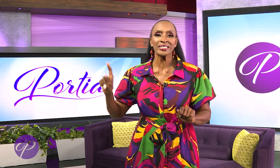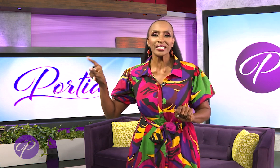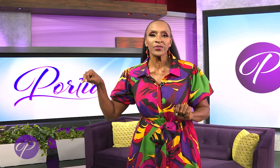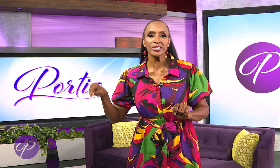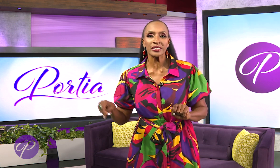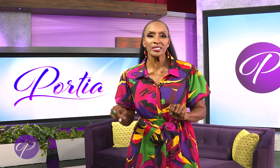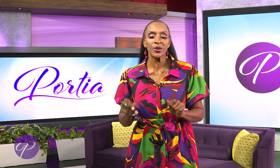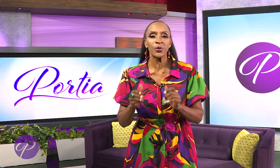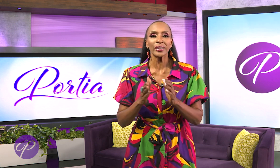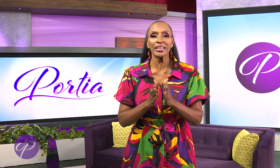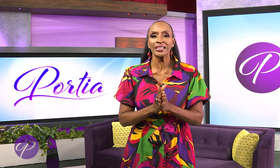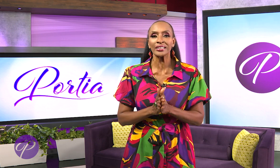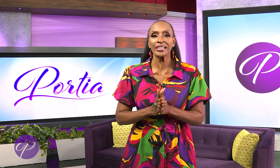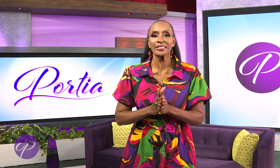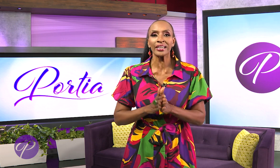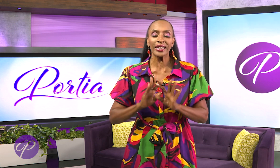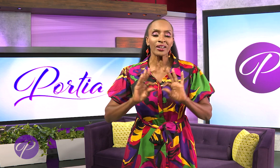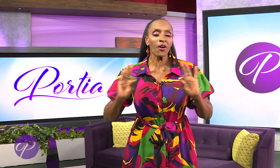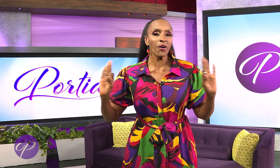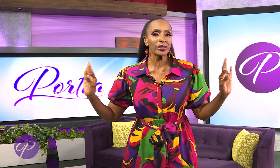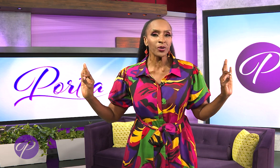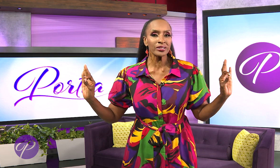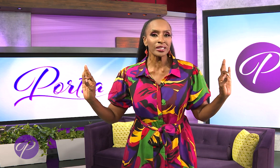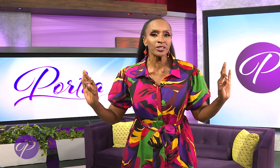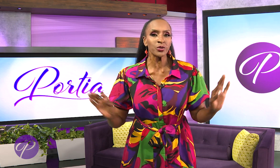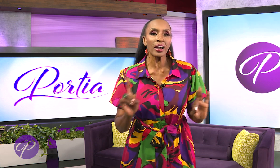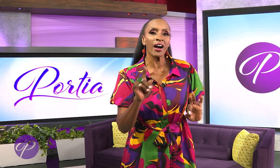San Francisco, in Atlanta, and all across the country on